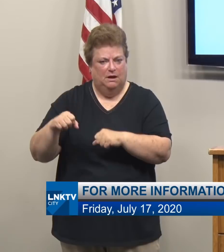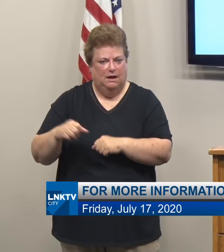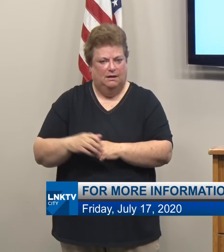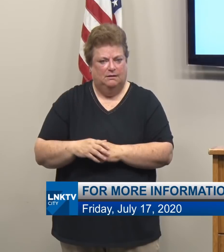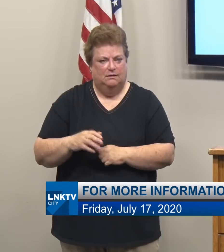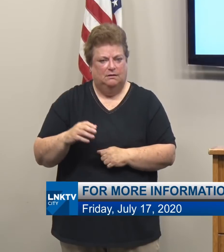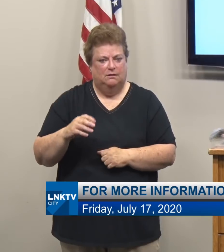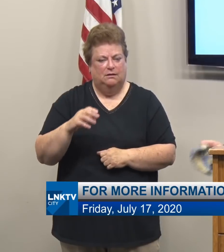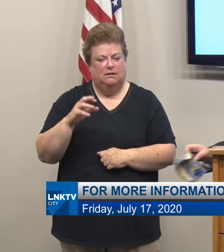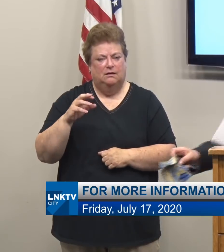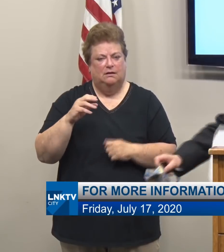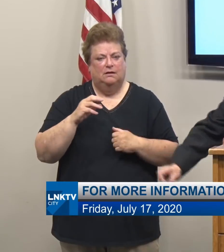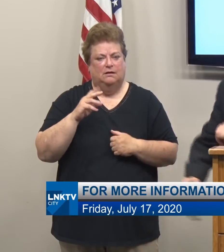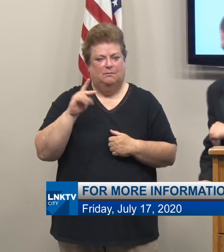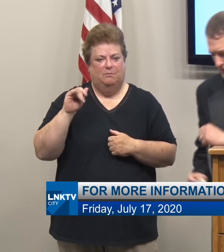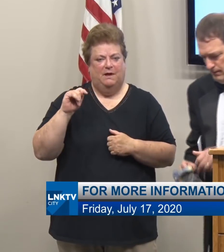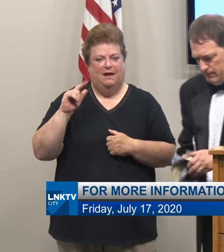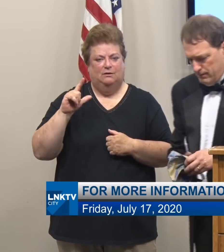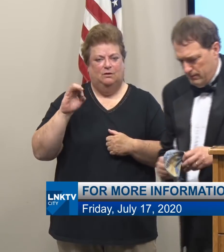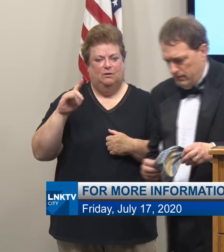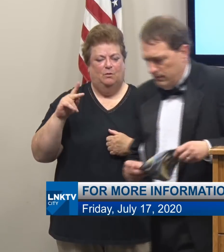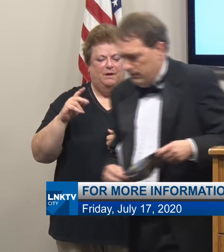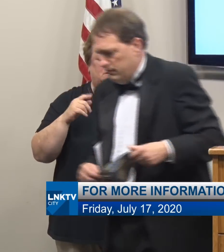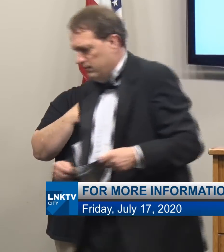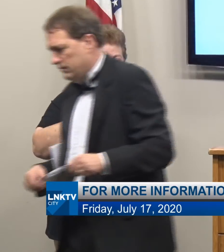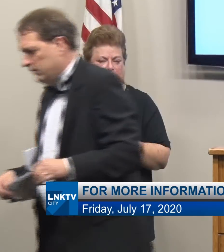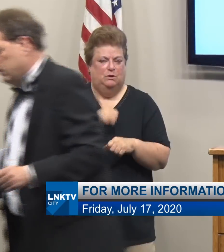And Riley, we've worked with each school